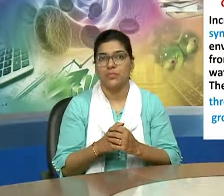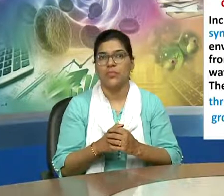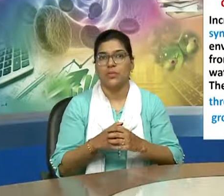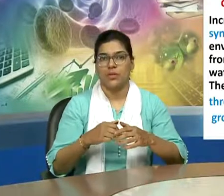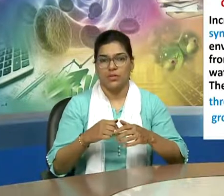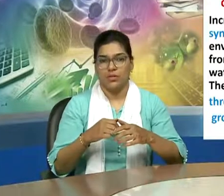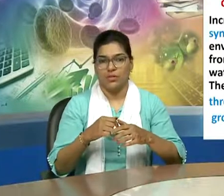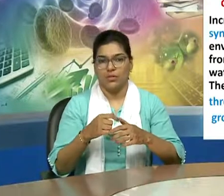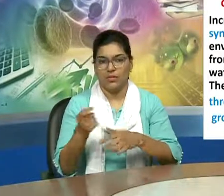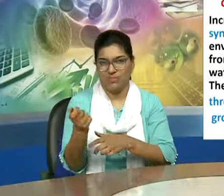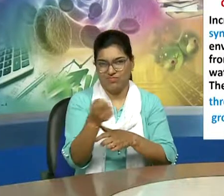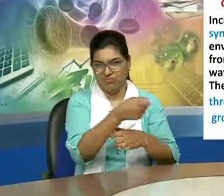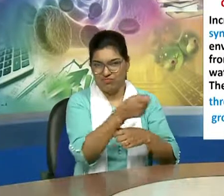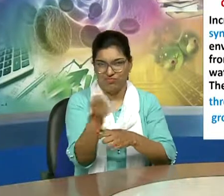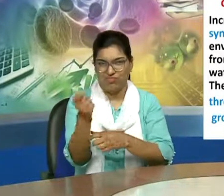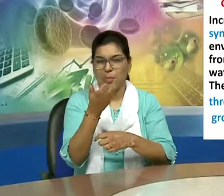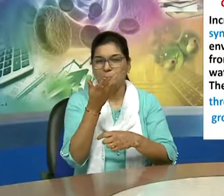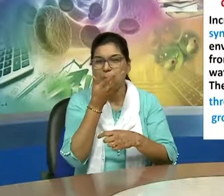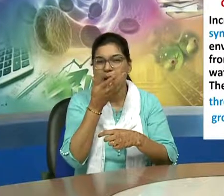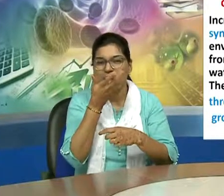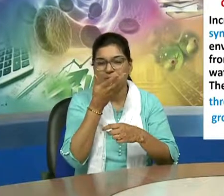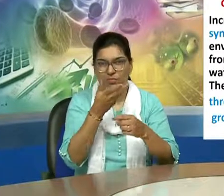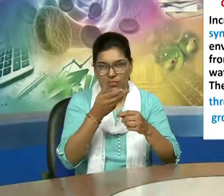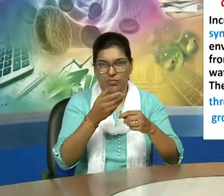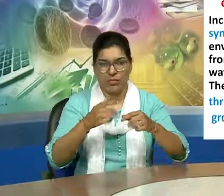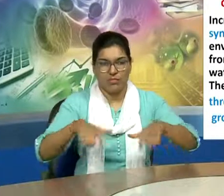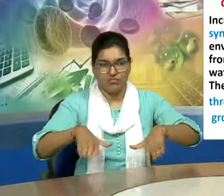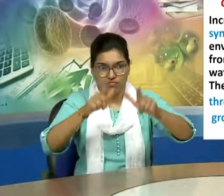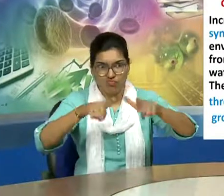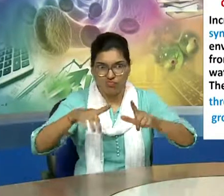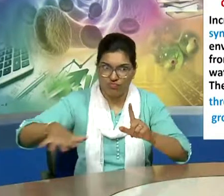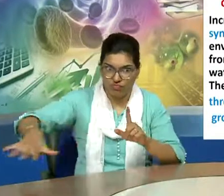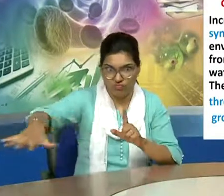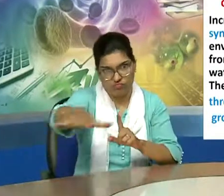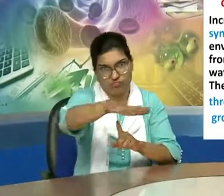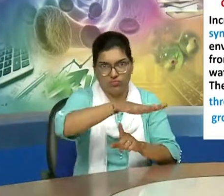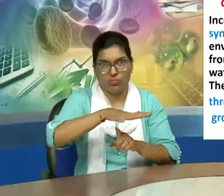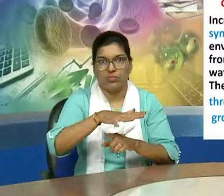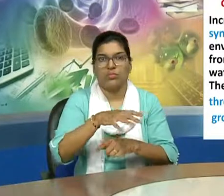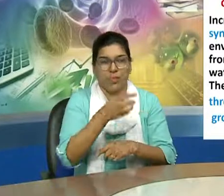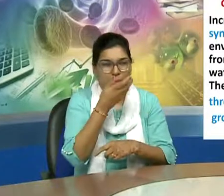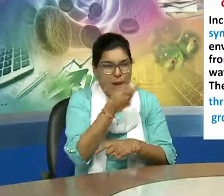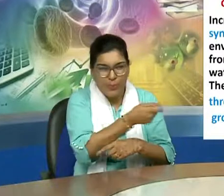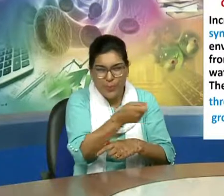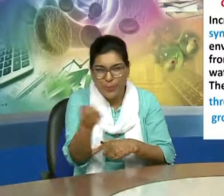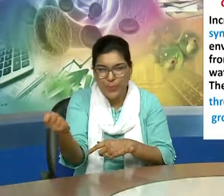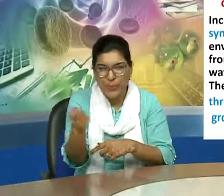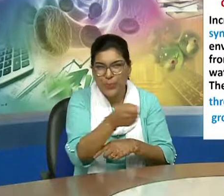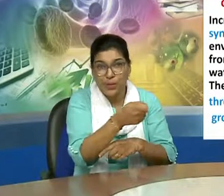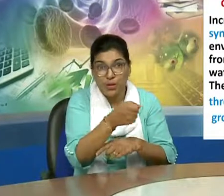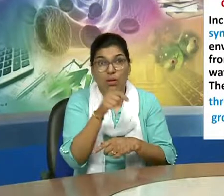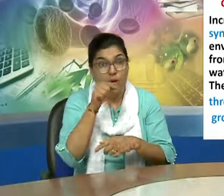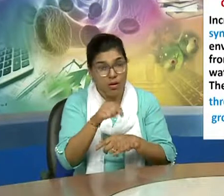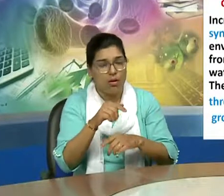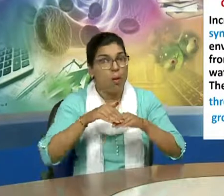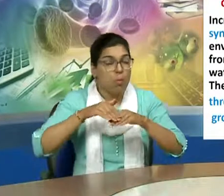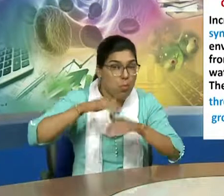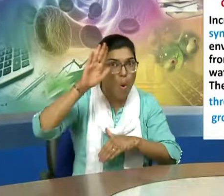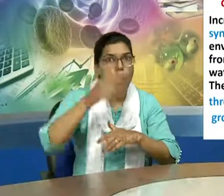Now this point talks about the excessive irrigation and poor drainage